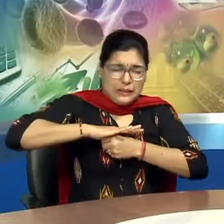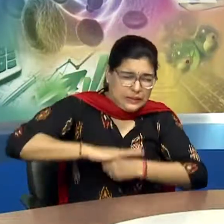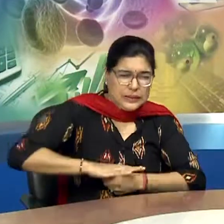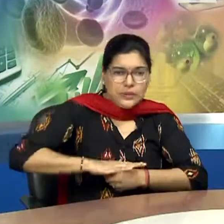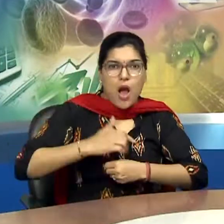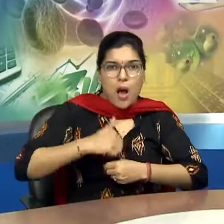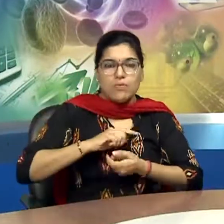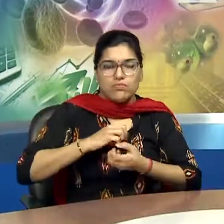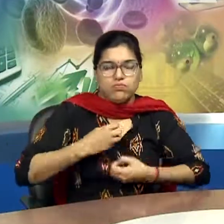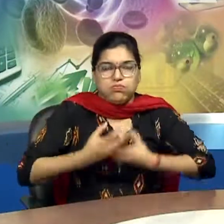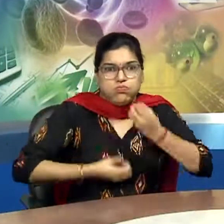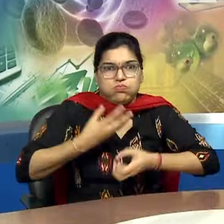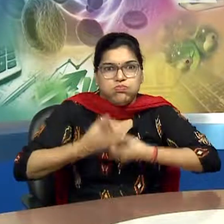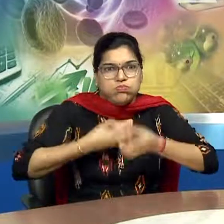It helps the person